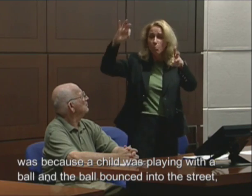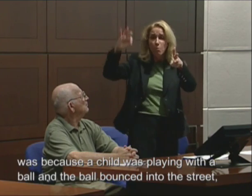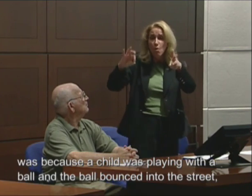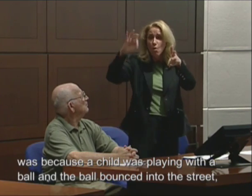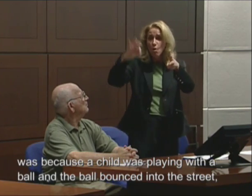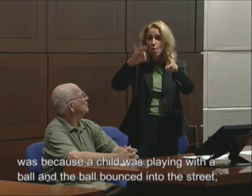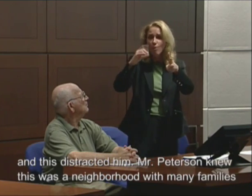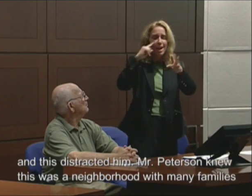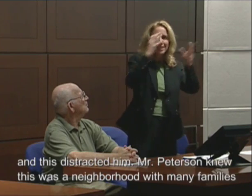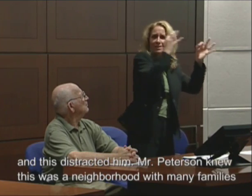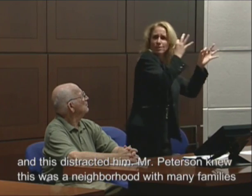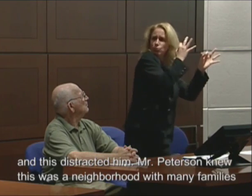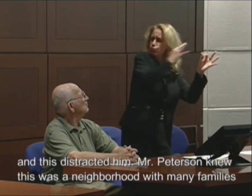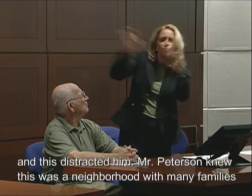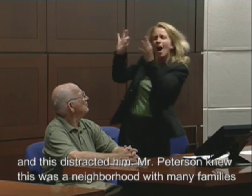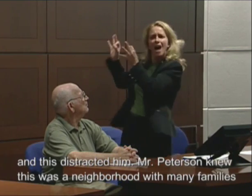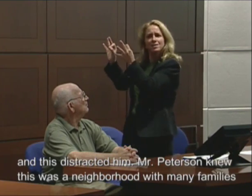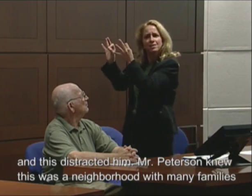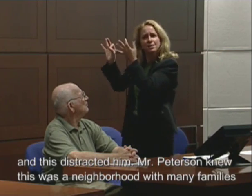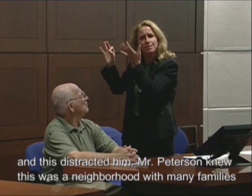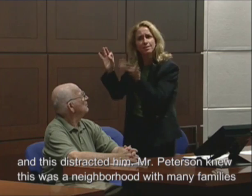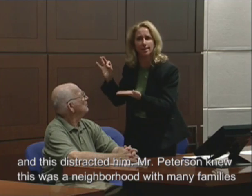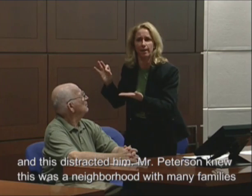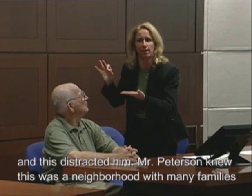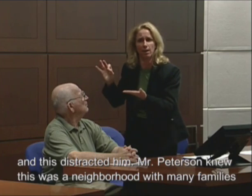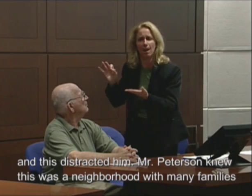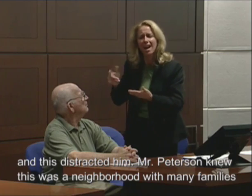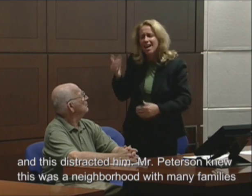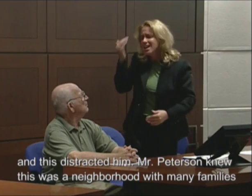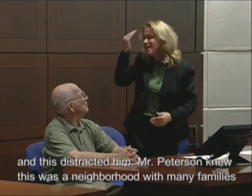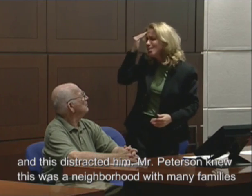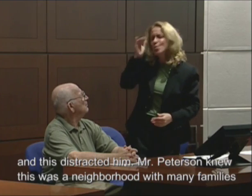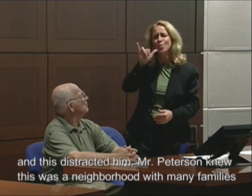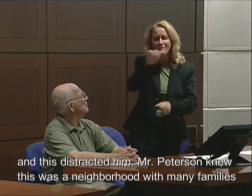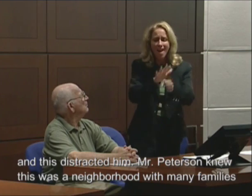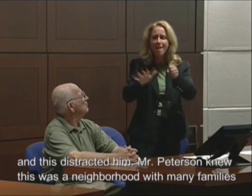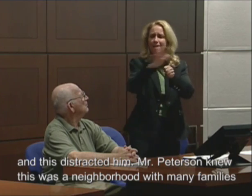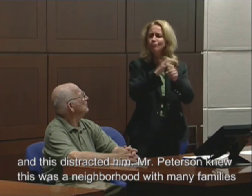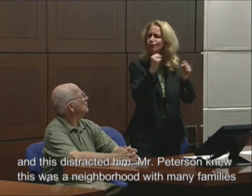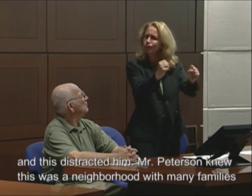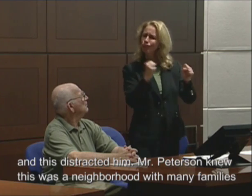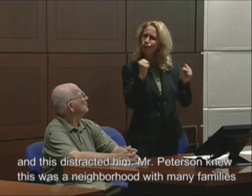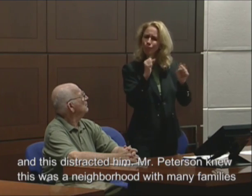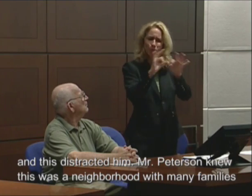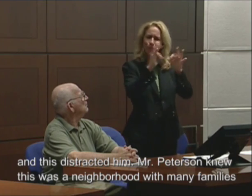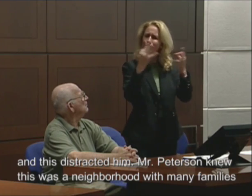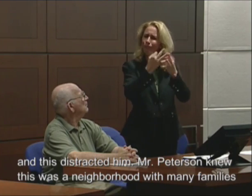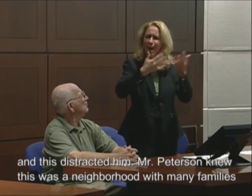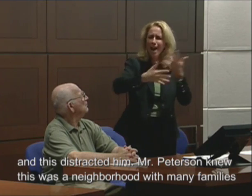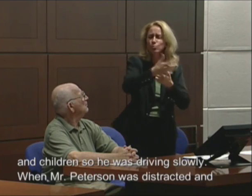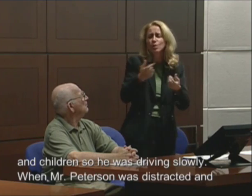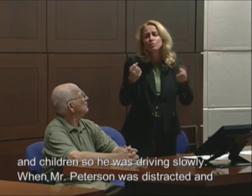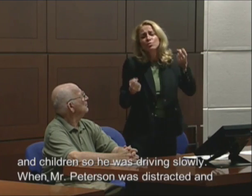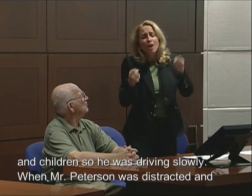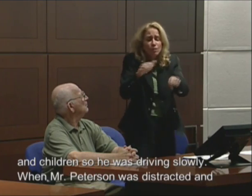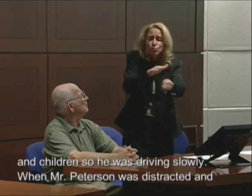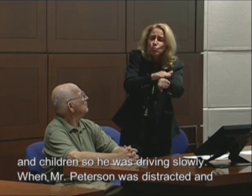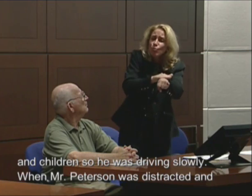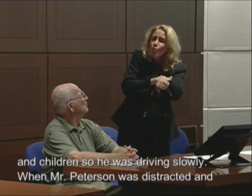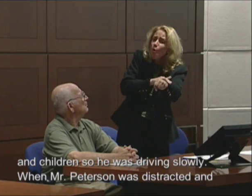this distracted him. Mr. Peterson knew this was a neighborhood with many families and children, so he was driving slowly.